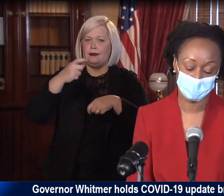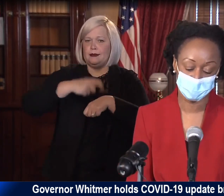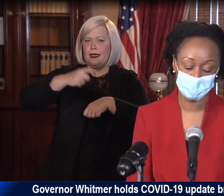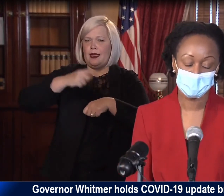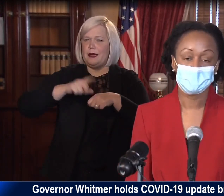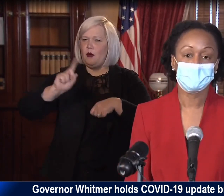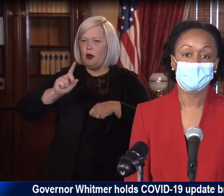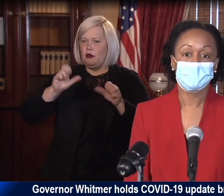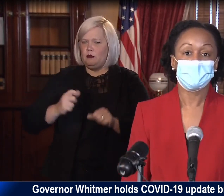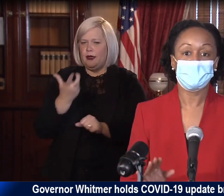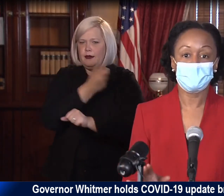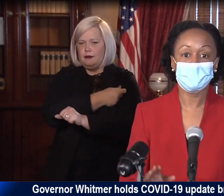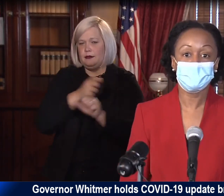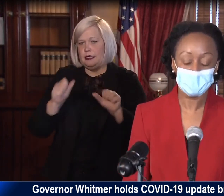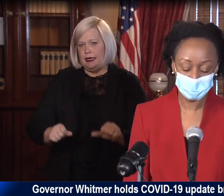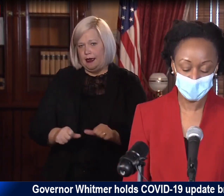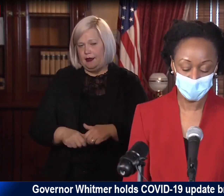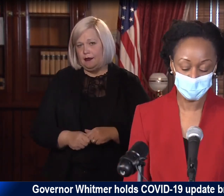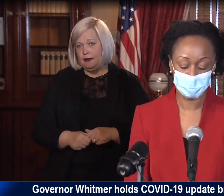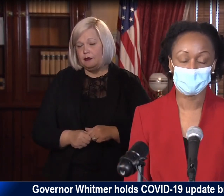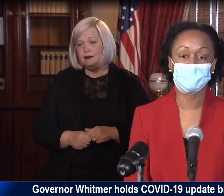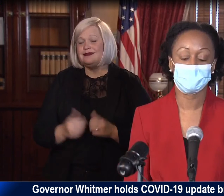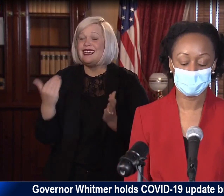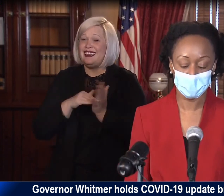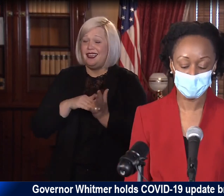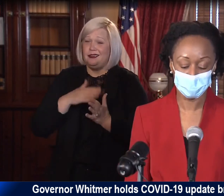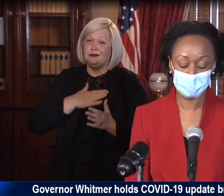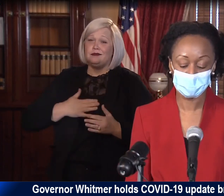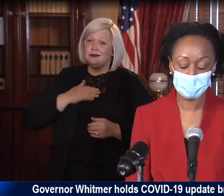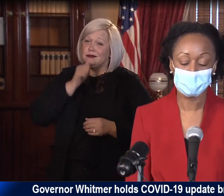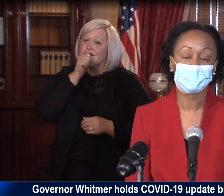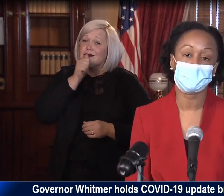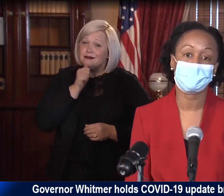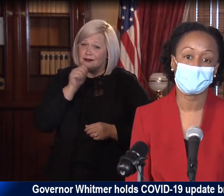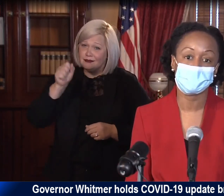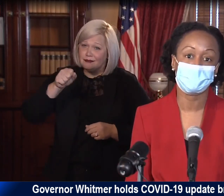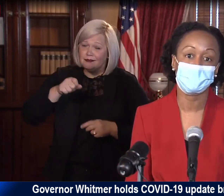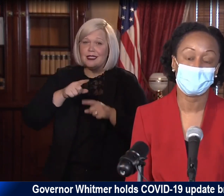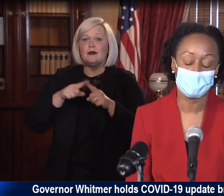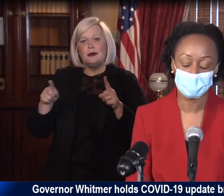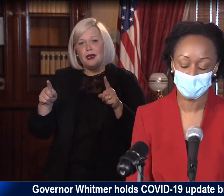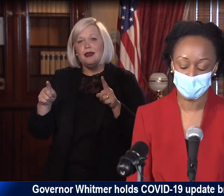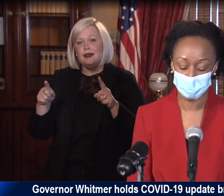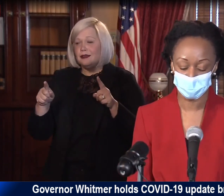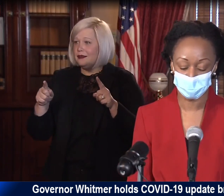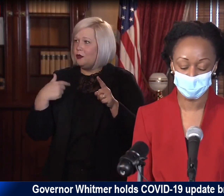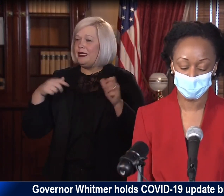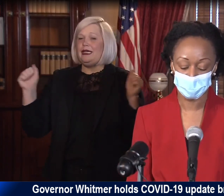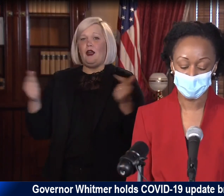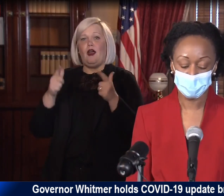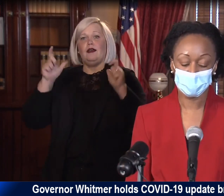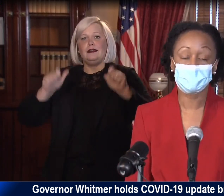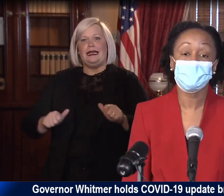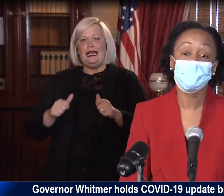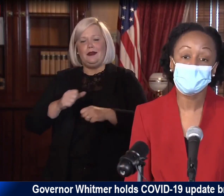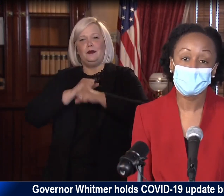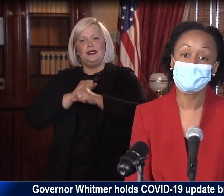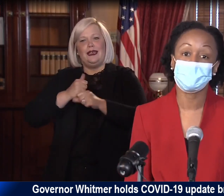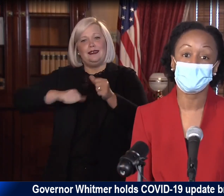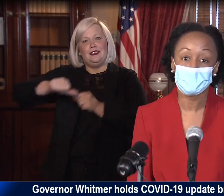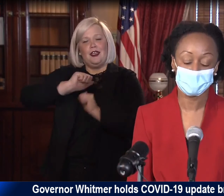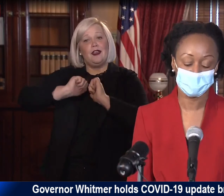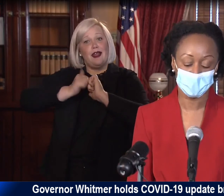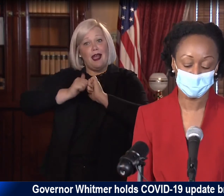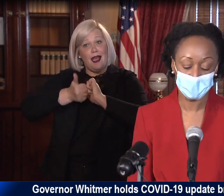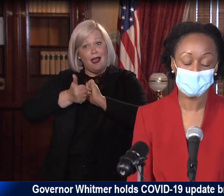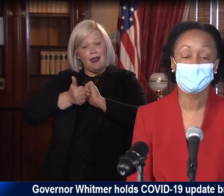the vaccine. So we do have to be patient, but we still have things that we all can control. Protect